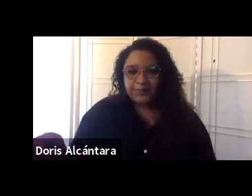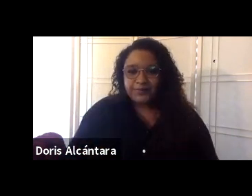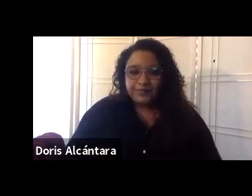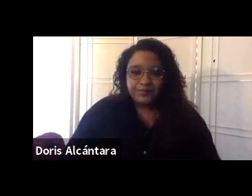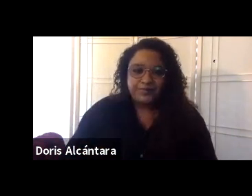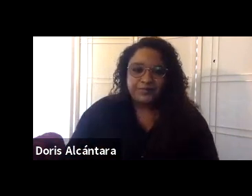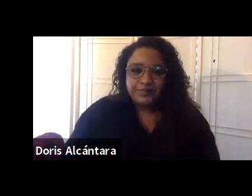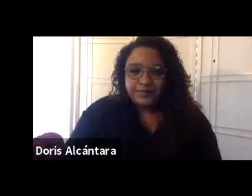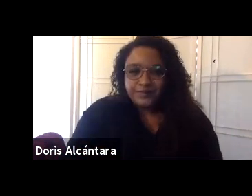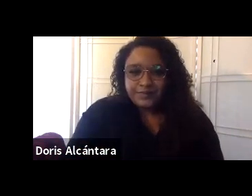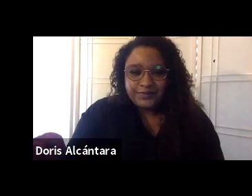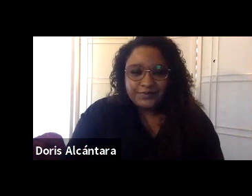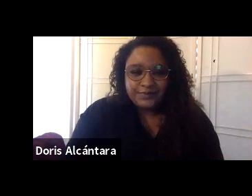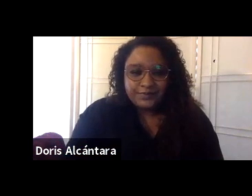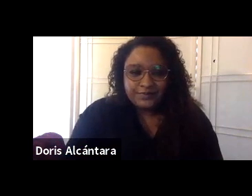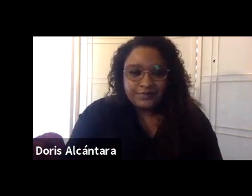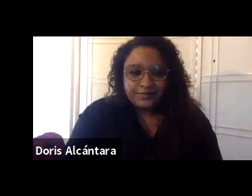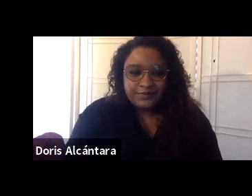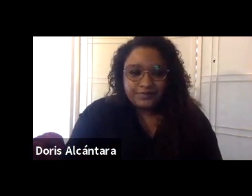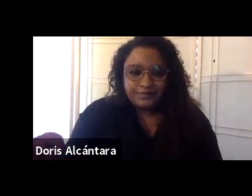Okay, thank you so much.